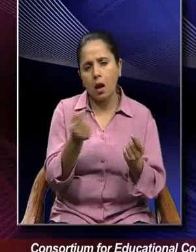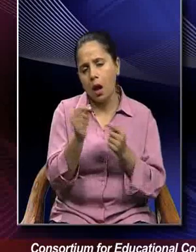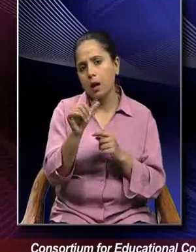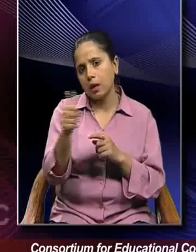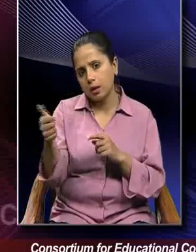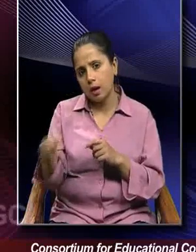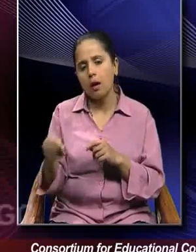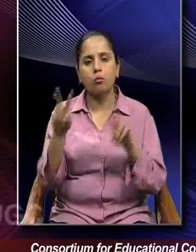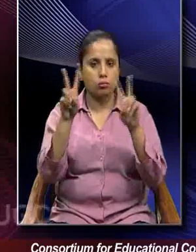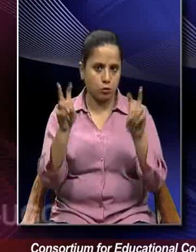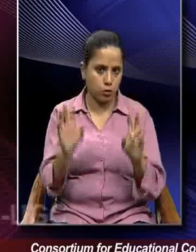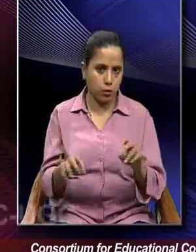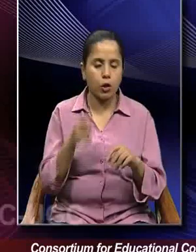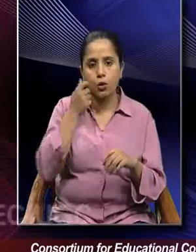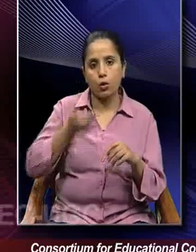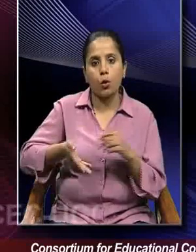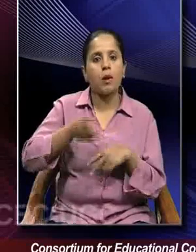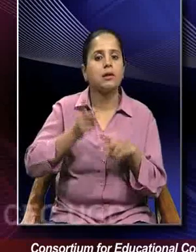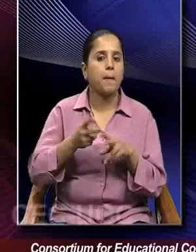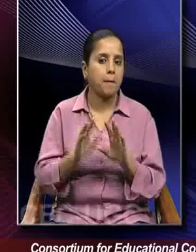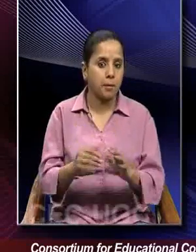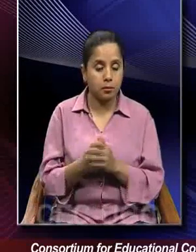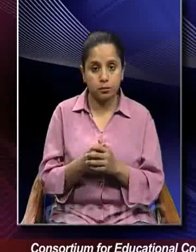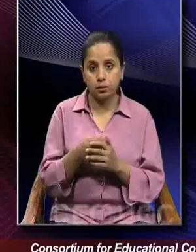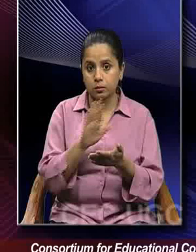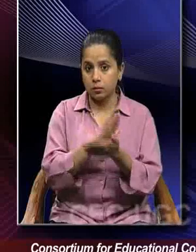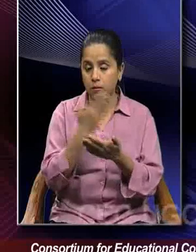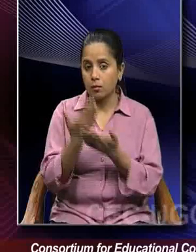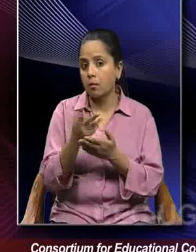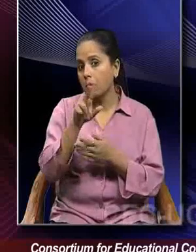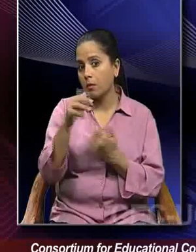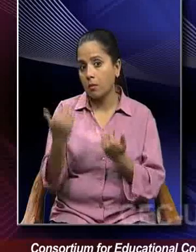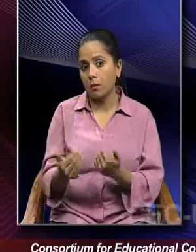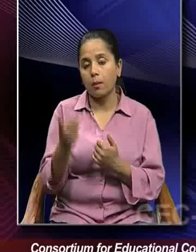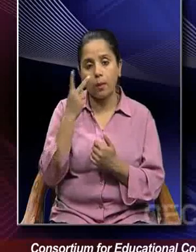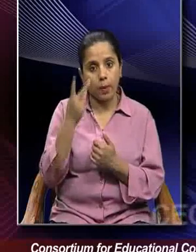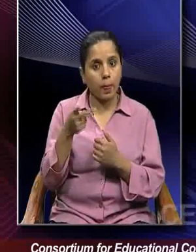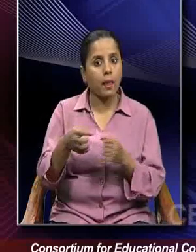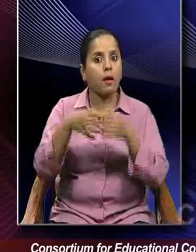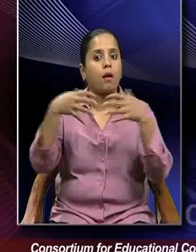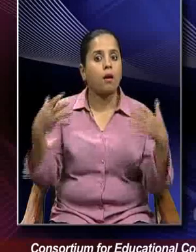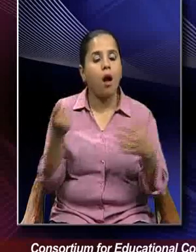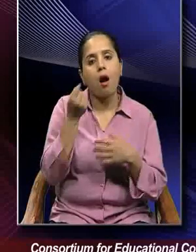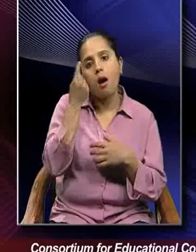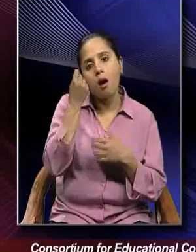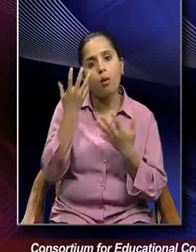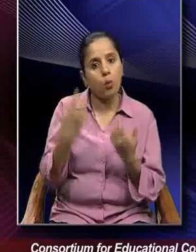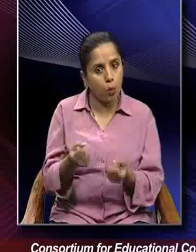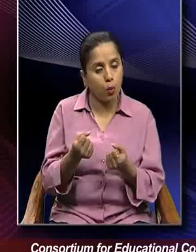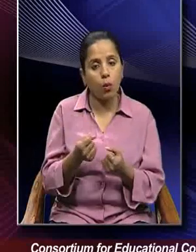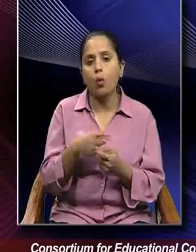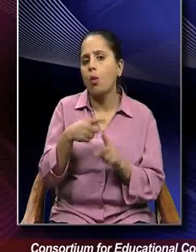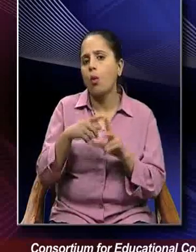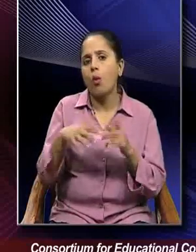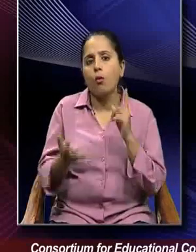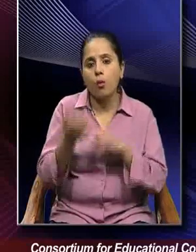significant aspects of human existence. The interpretivist seeks to generate understanding rather than